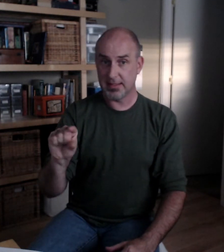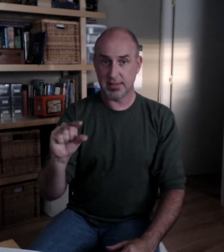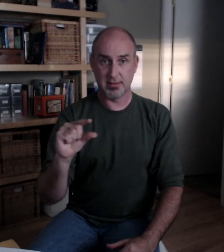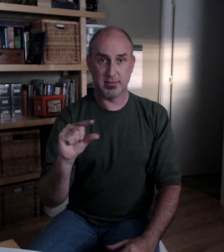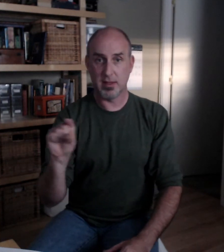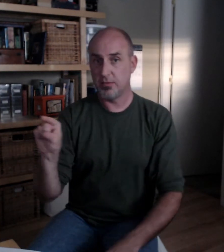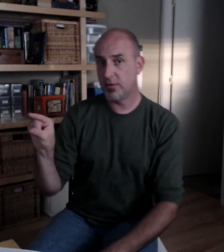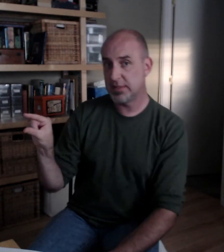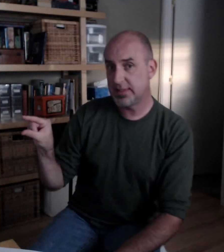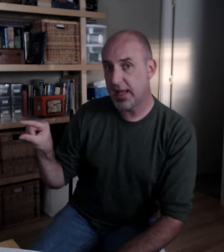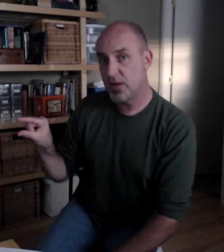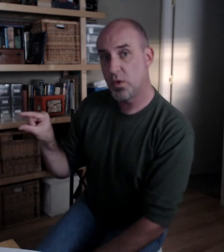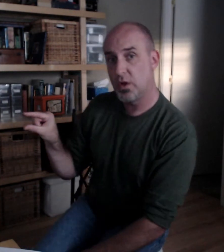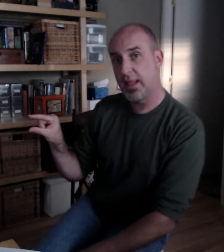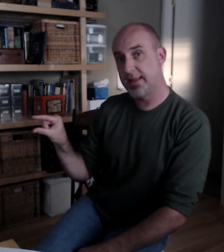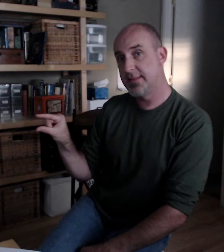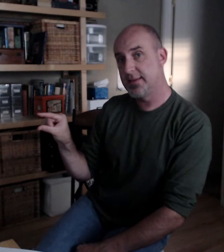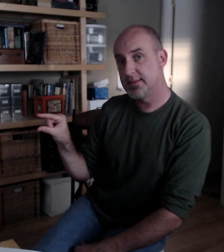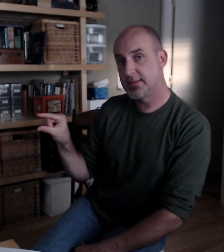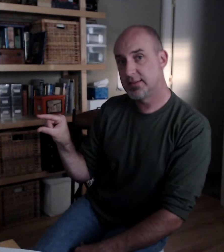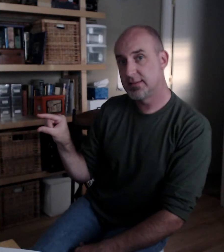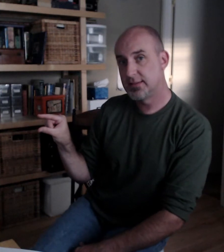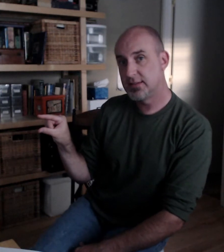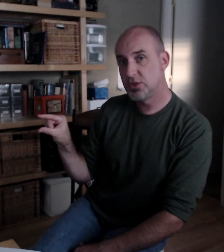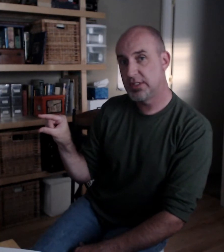this. From the side it will look like this. A G.